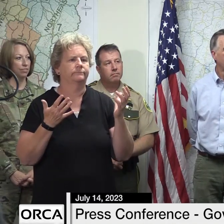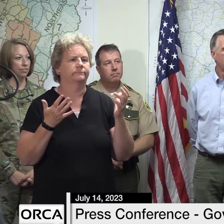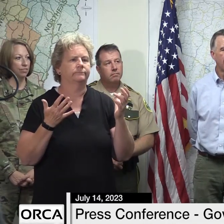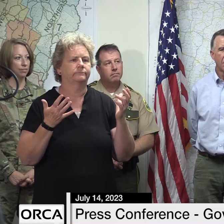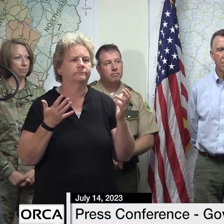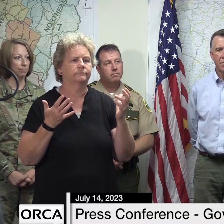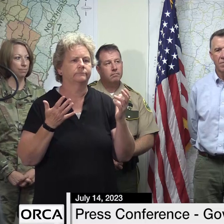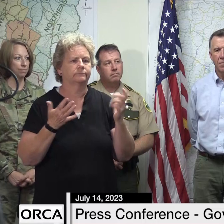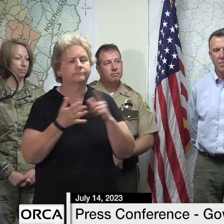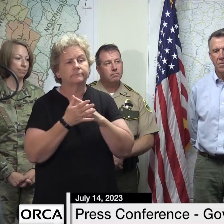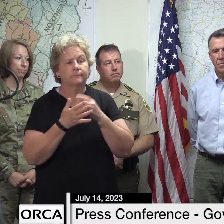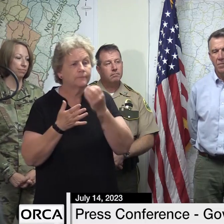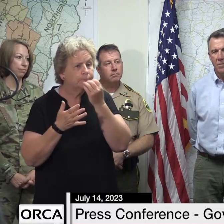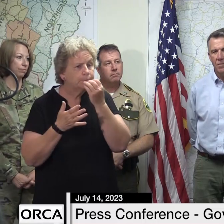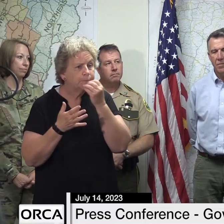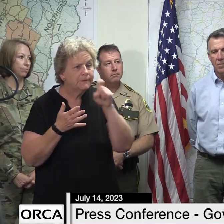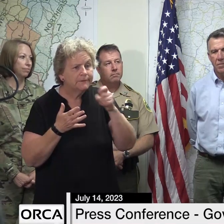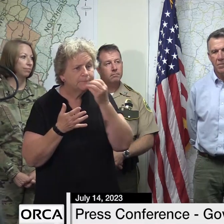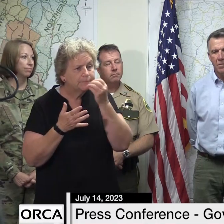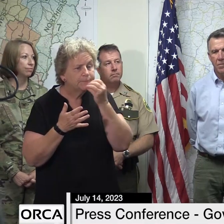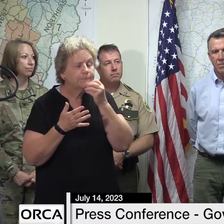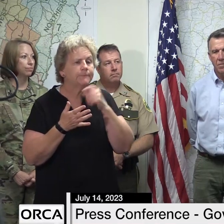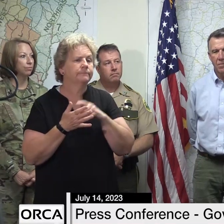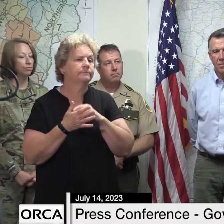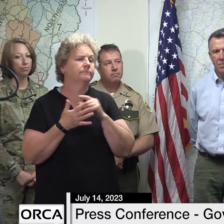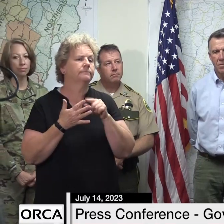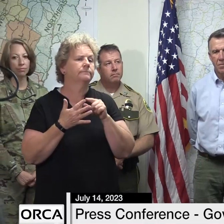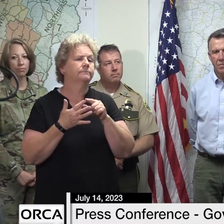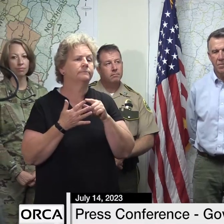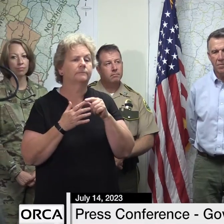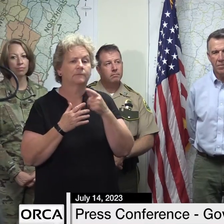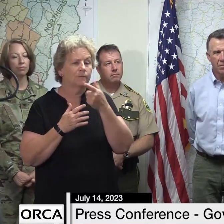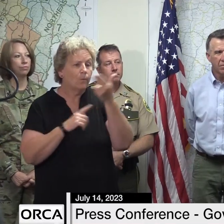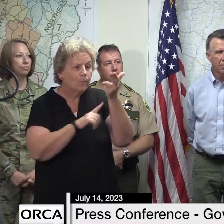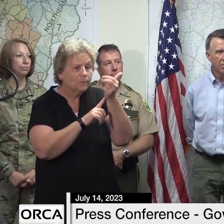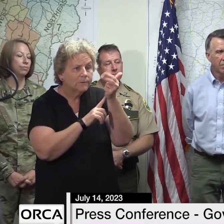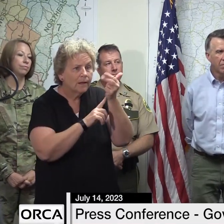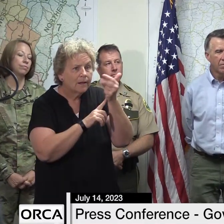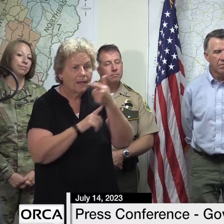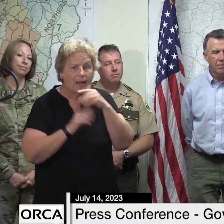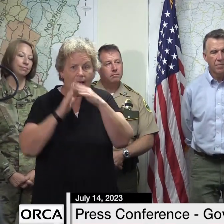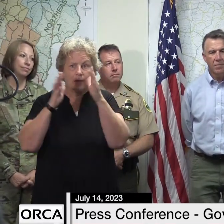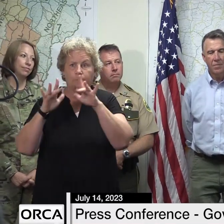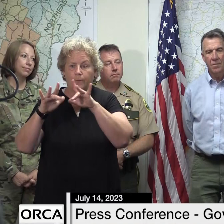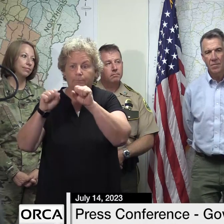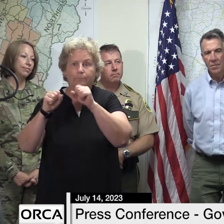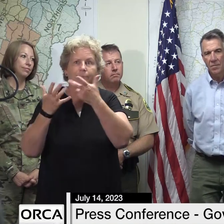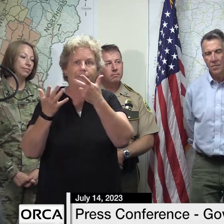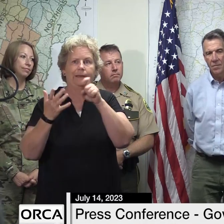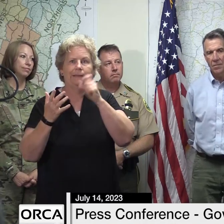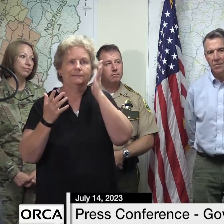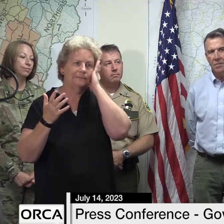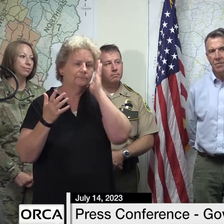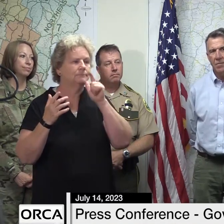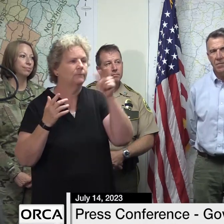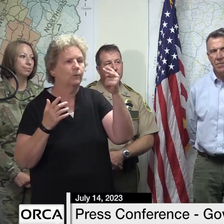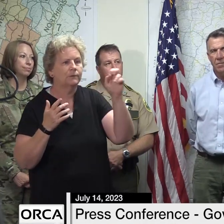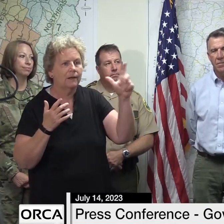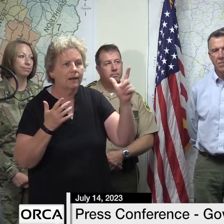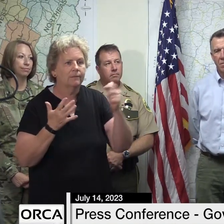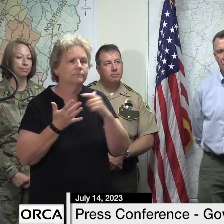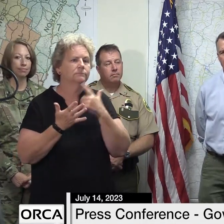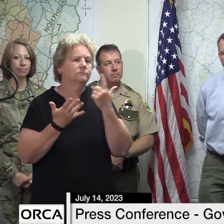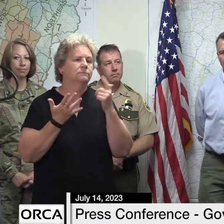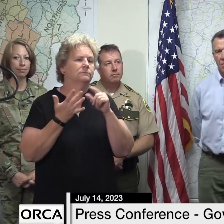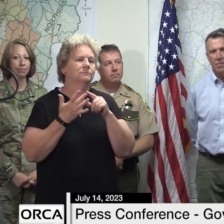to food, loss to they had to pay for a hotel room out of pocket. You know, any of those things that are required in the